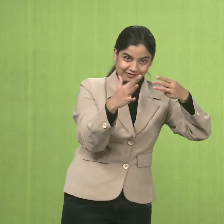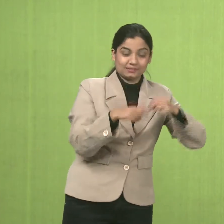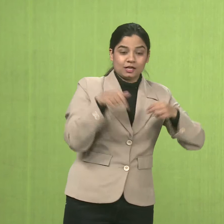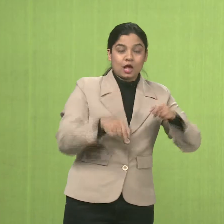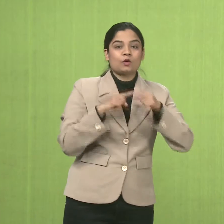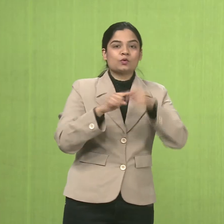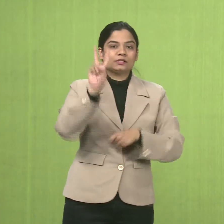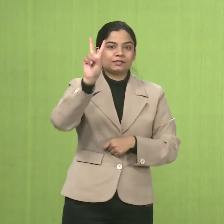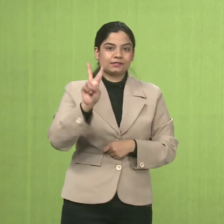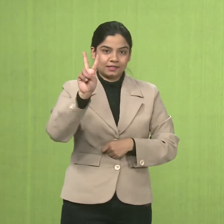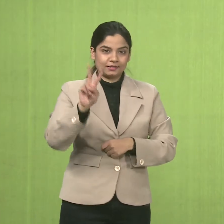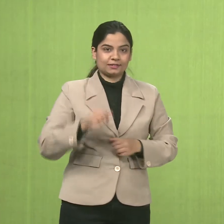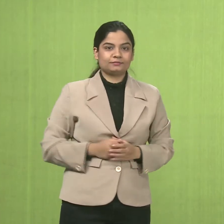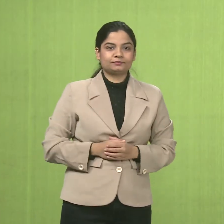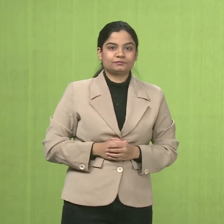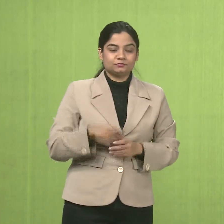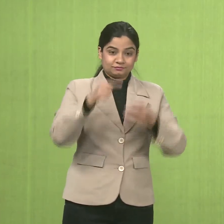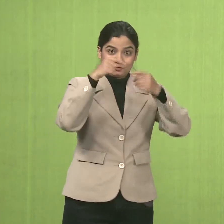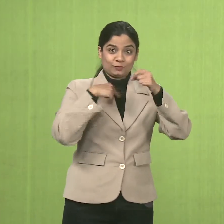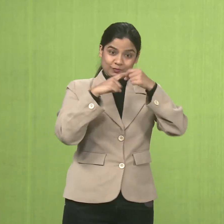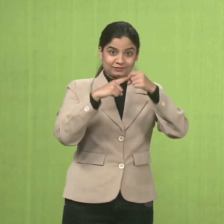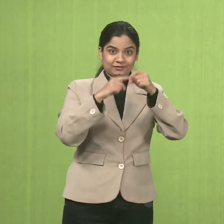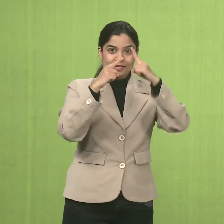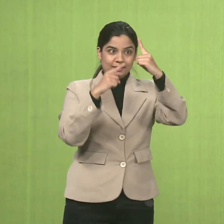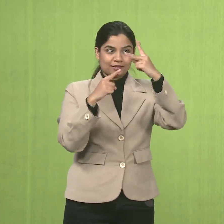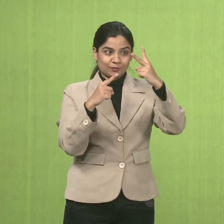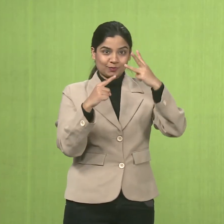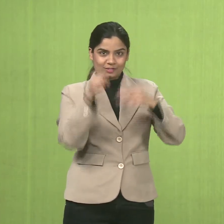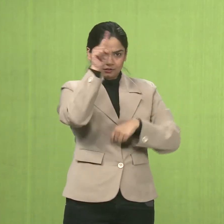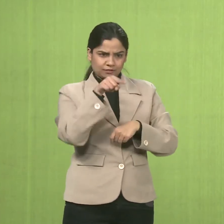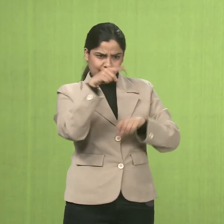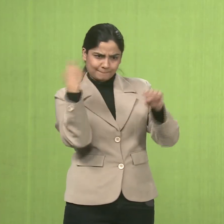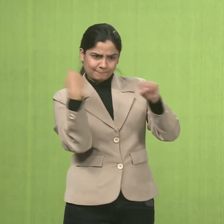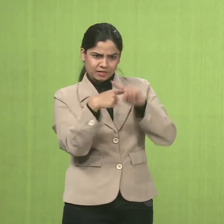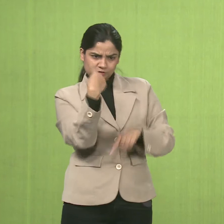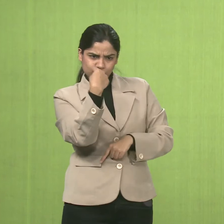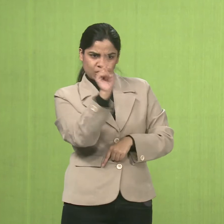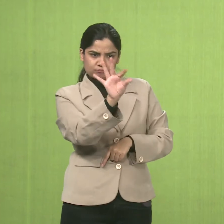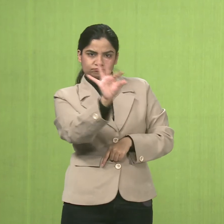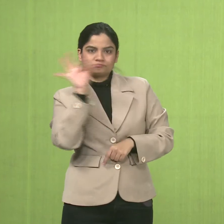Once that is done, now question number 2. So, you have to pick out of these 3 options the right